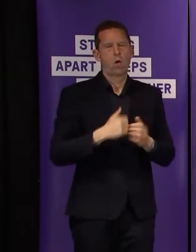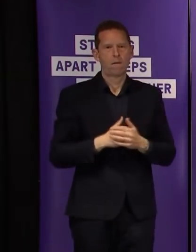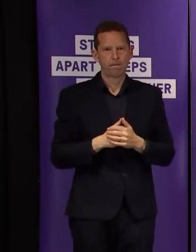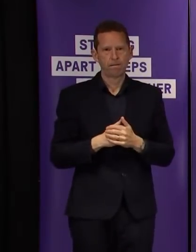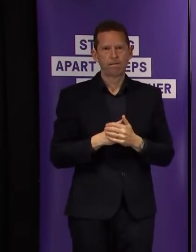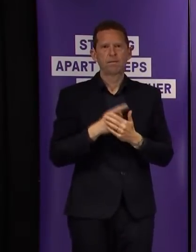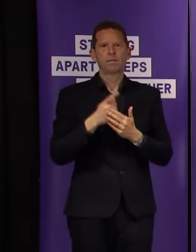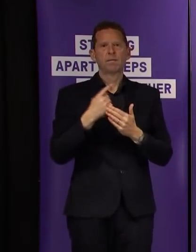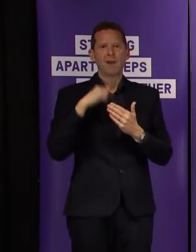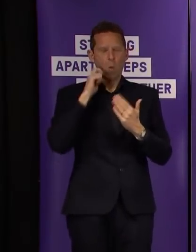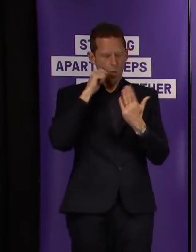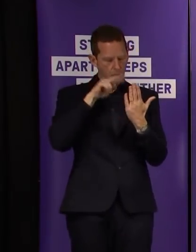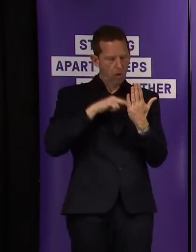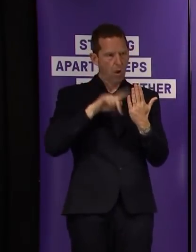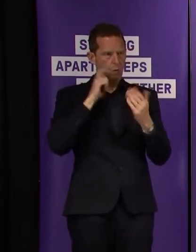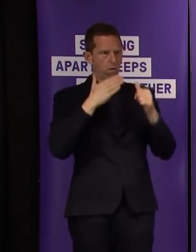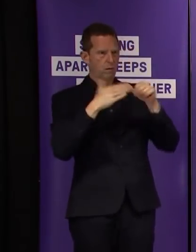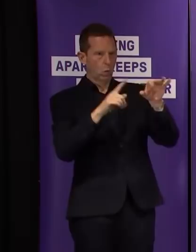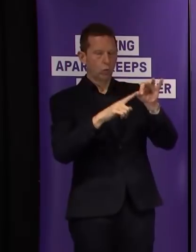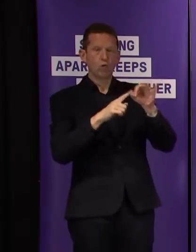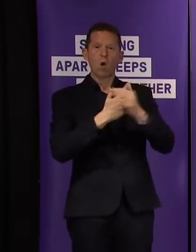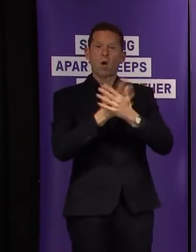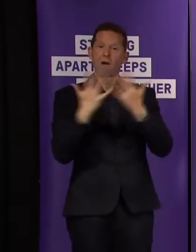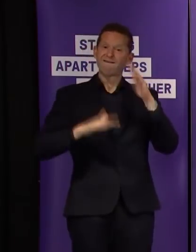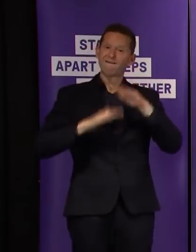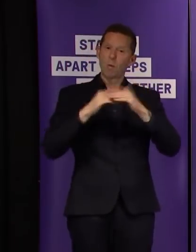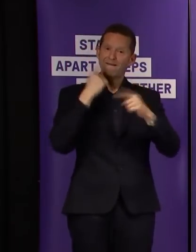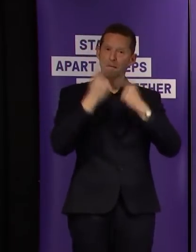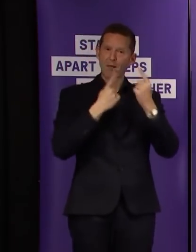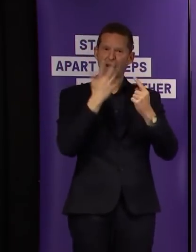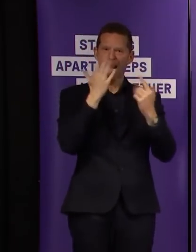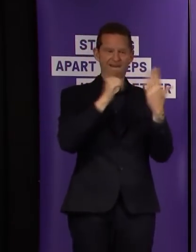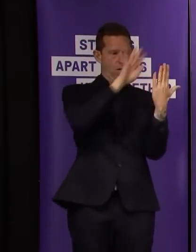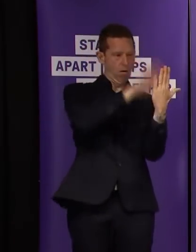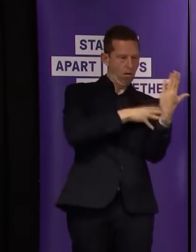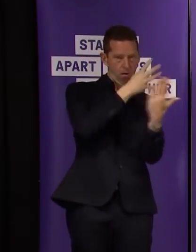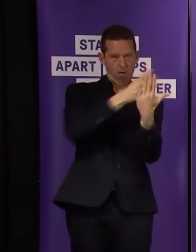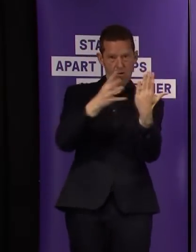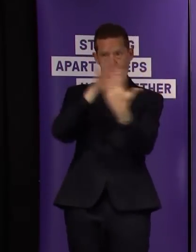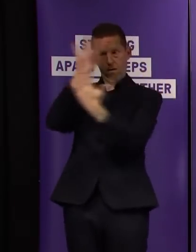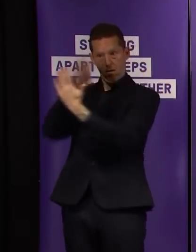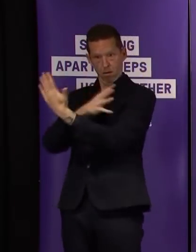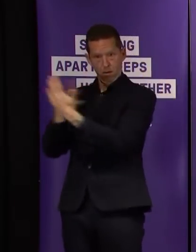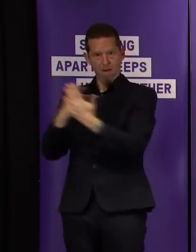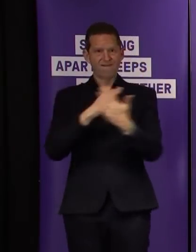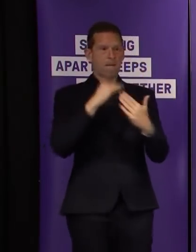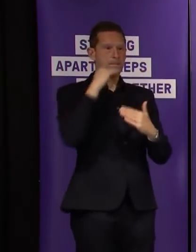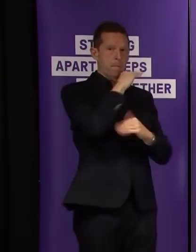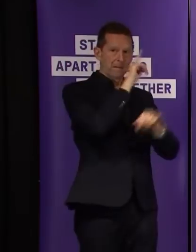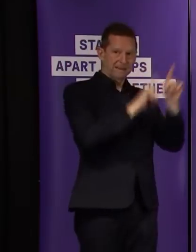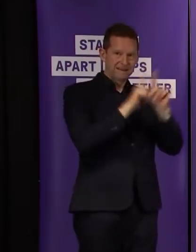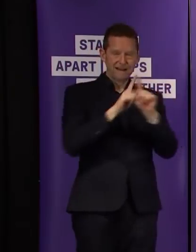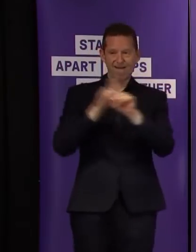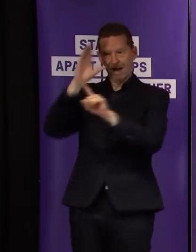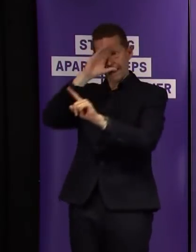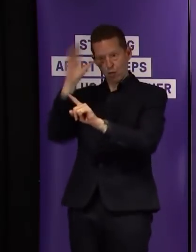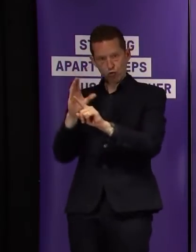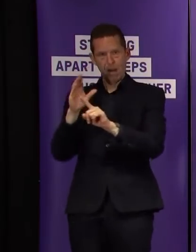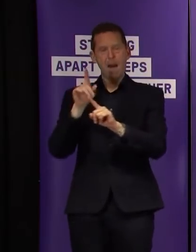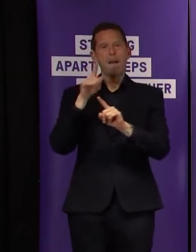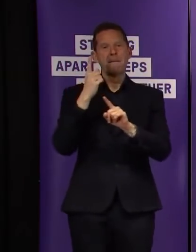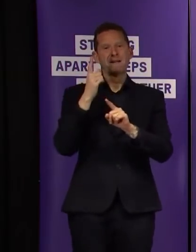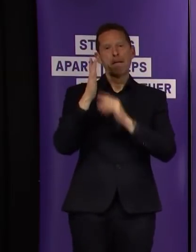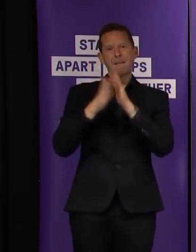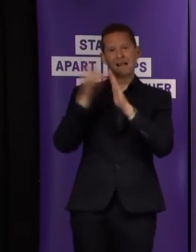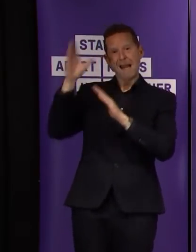any further details if you've got questions, but all that information is available. Essentially, we will be able to move a step